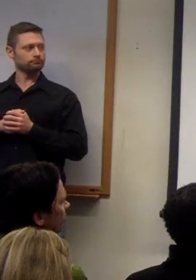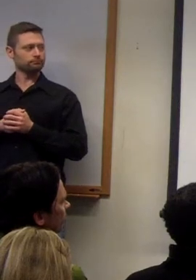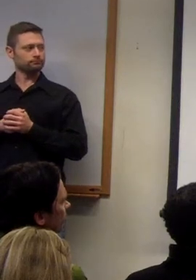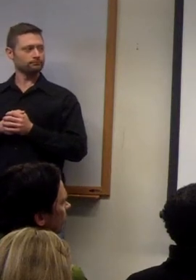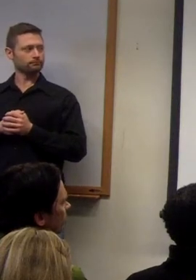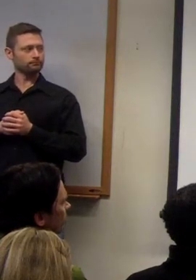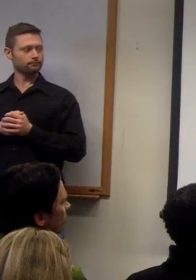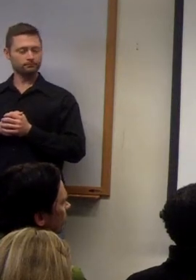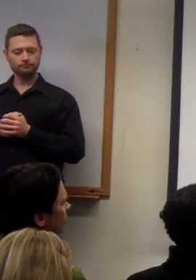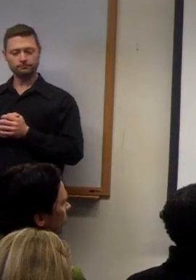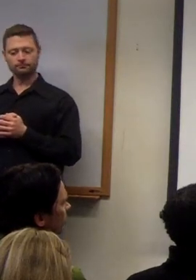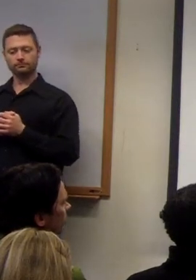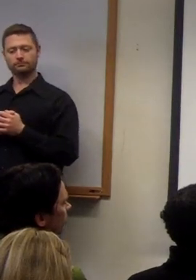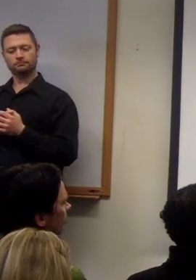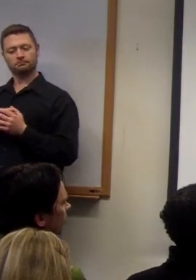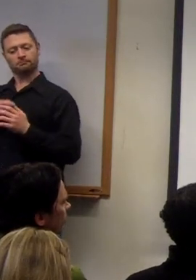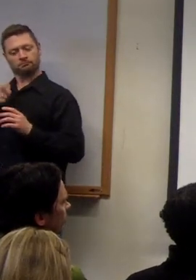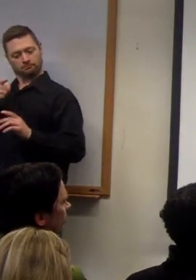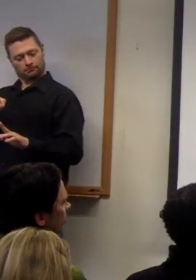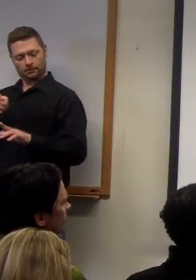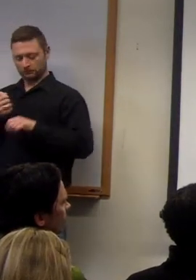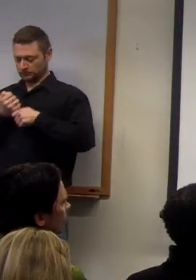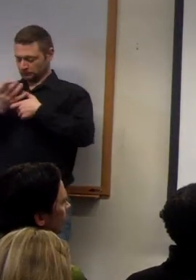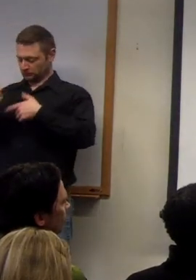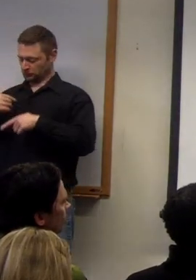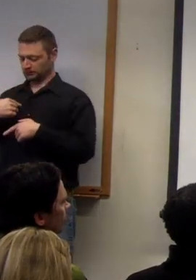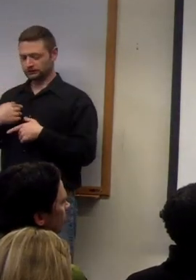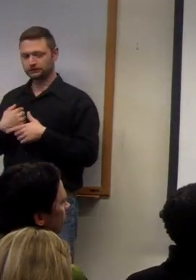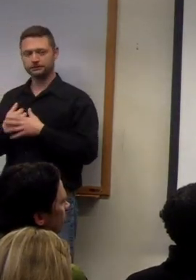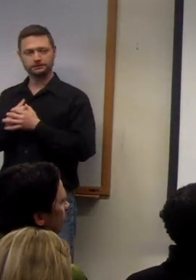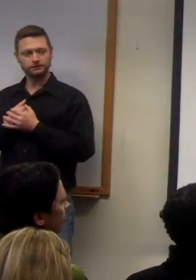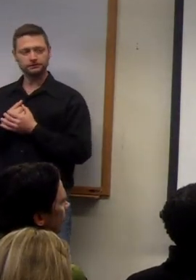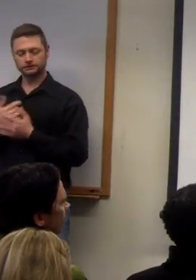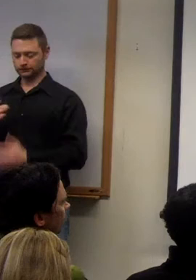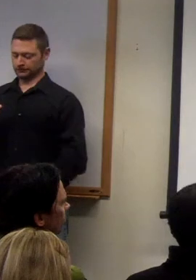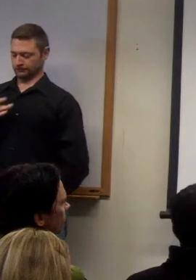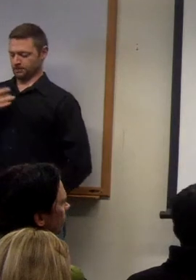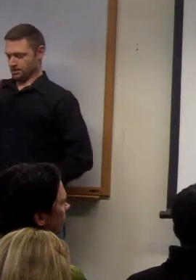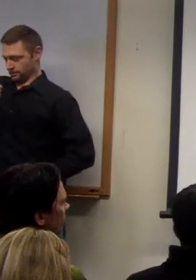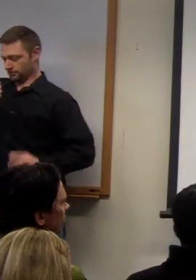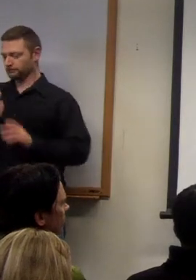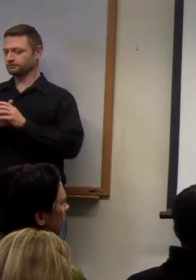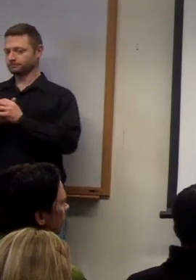He essentially expressed to me that what he felt,